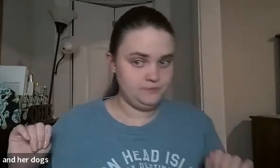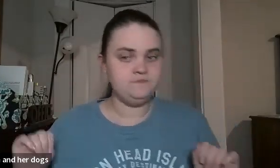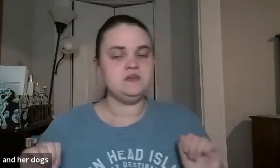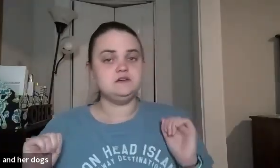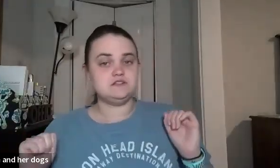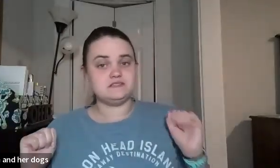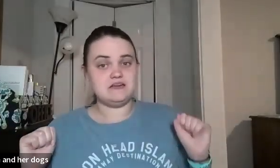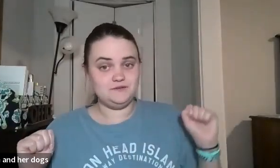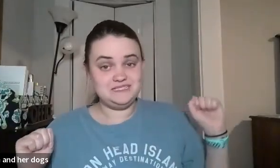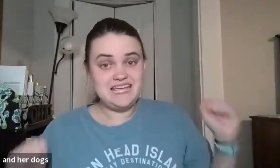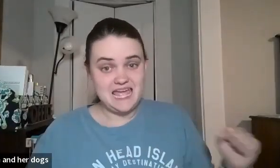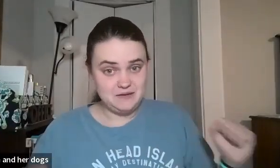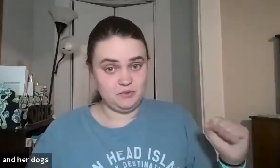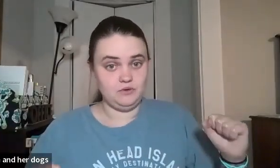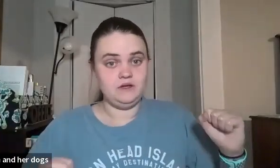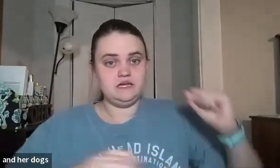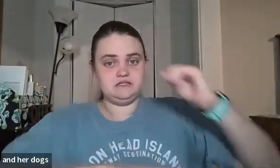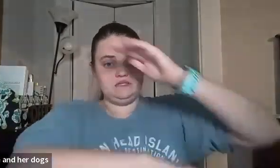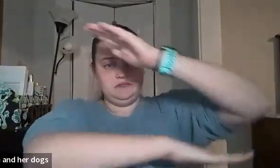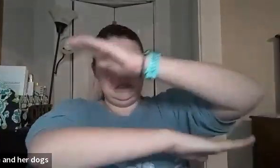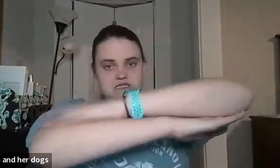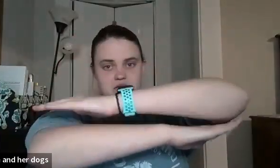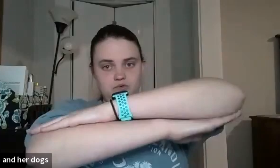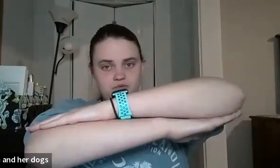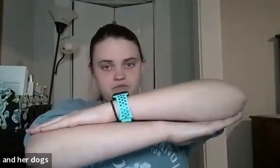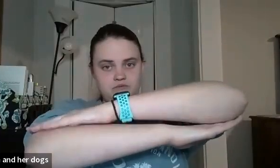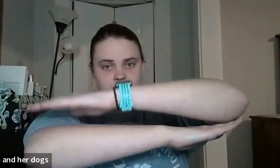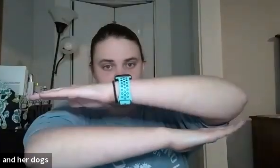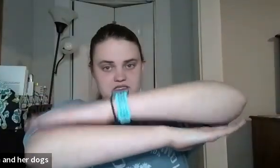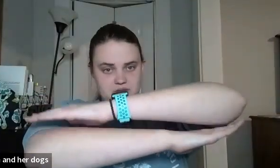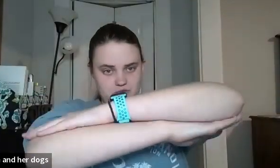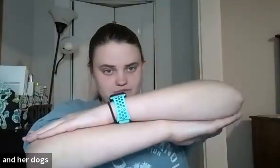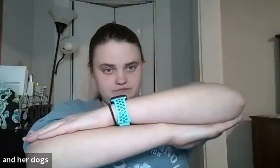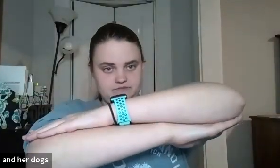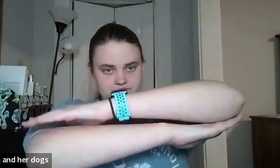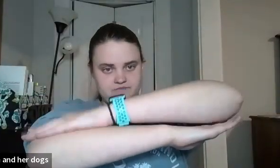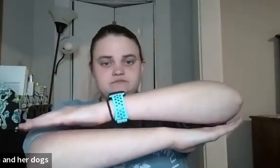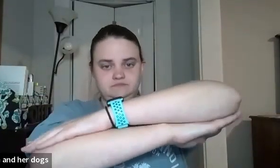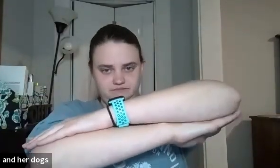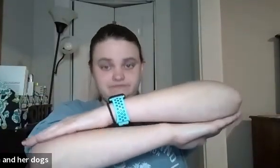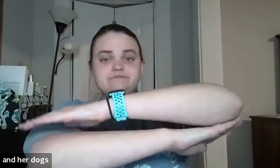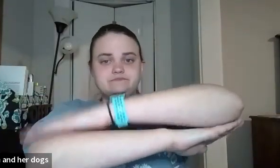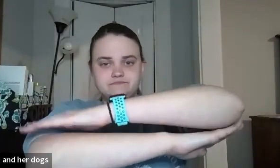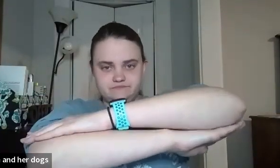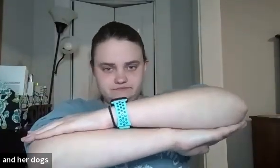table. So the sign for table is going to be table. And